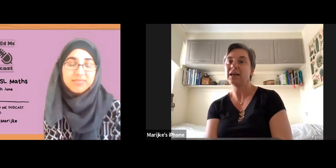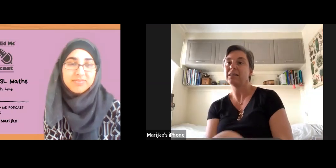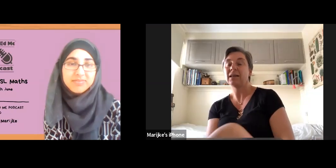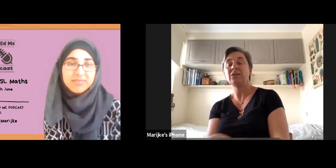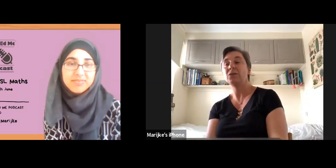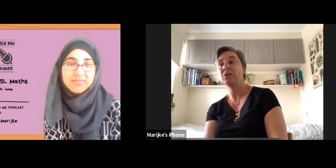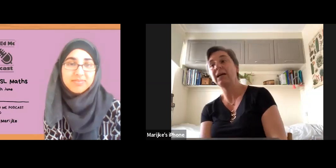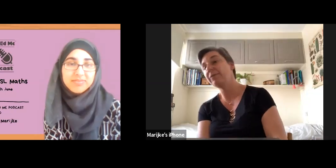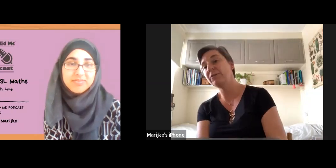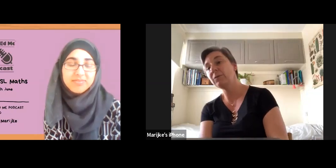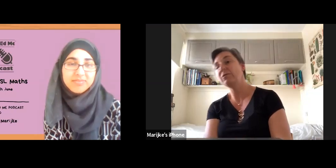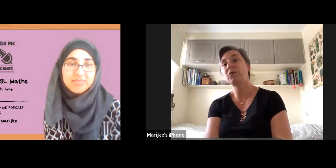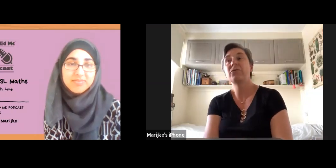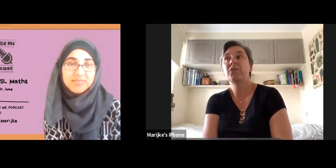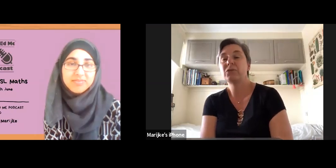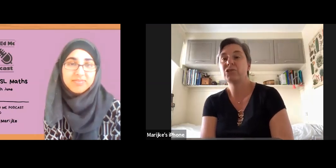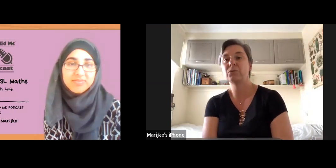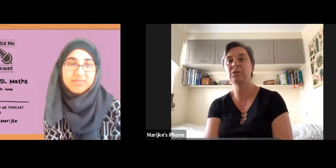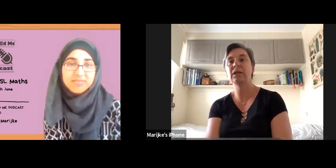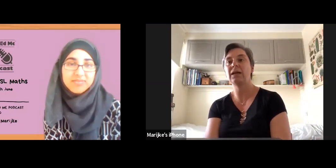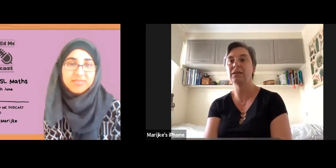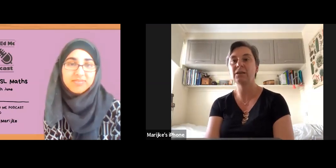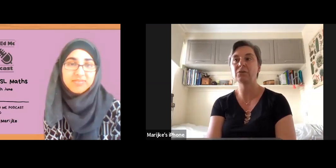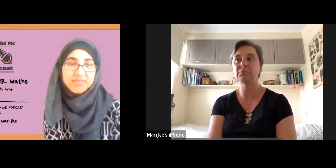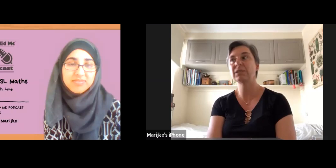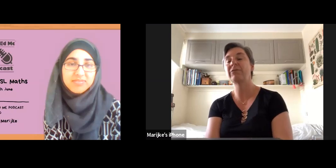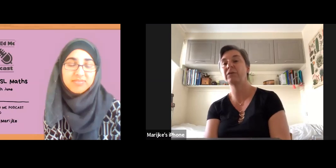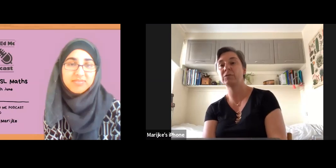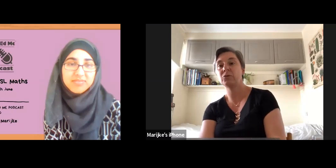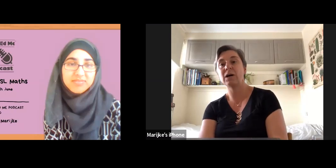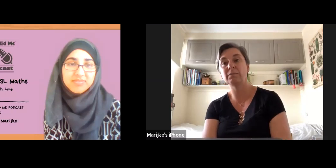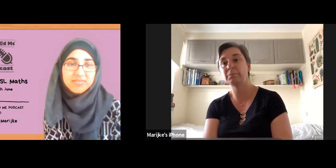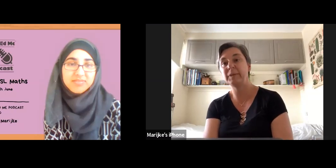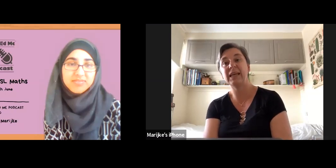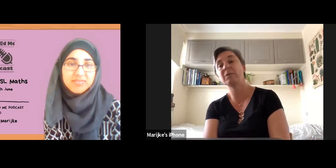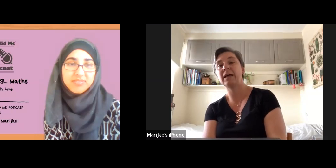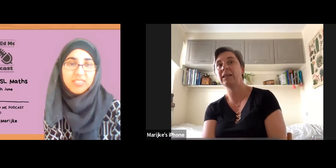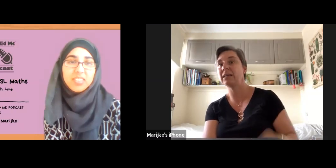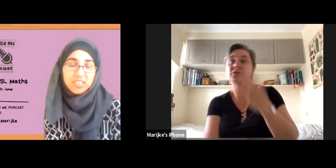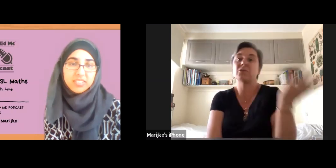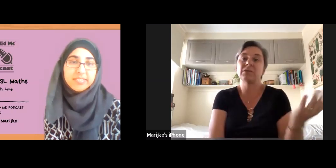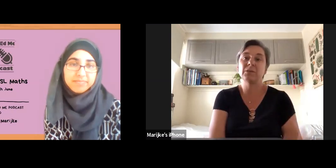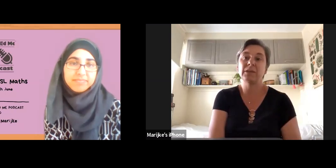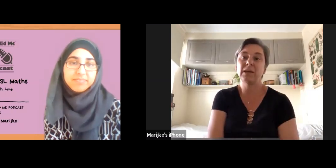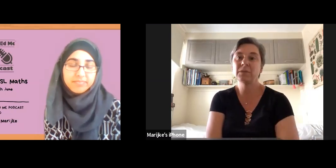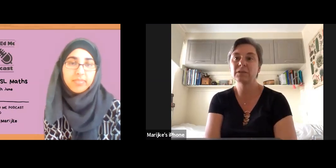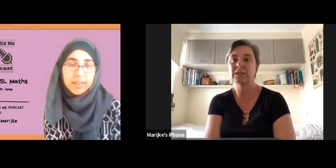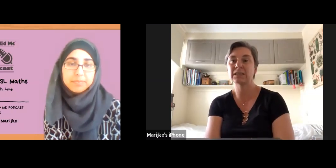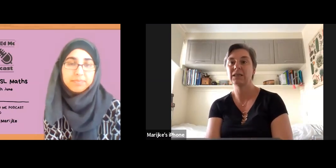and you can't do that when you've got 30 children and 7 of them who are behaving badly, and you've got to deal with them. So